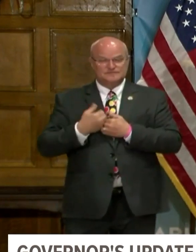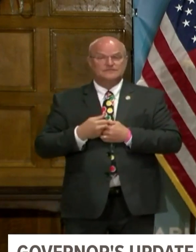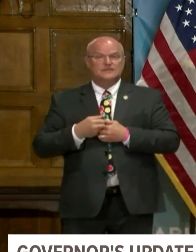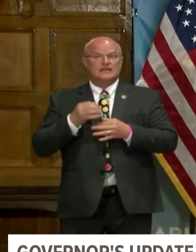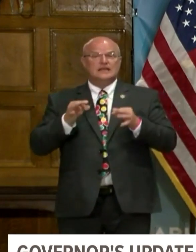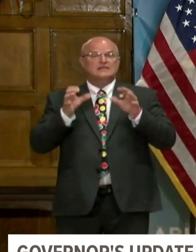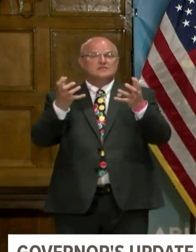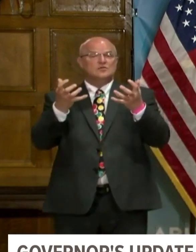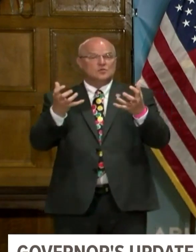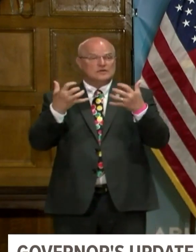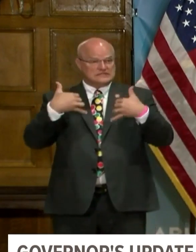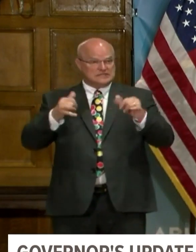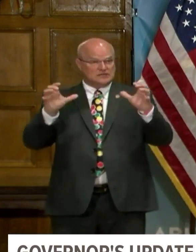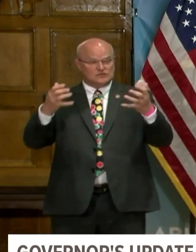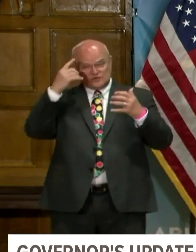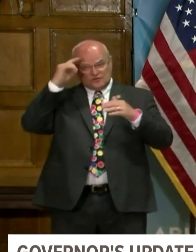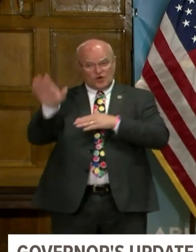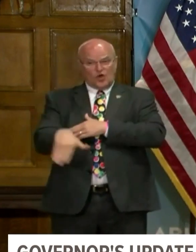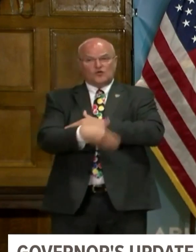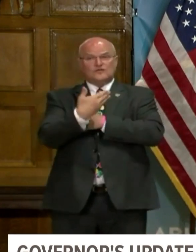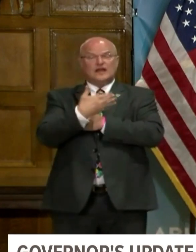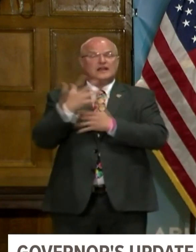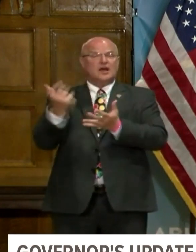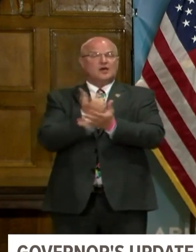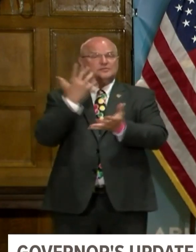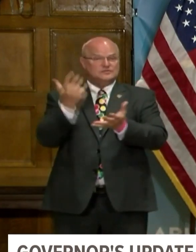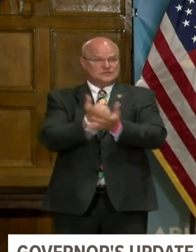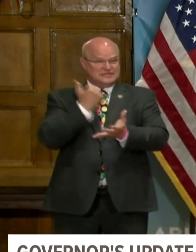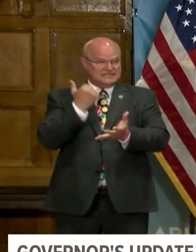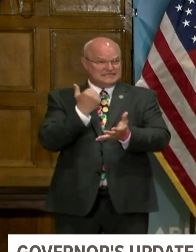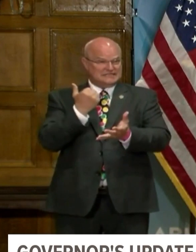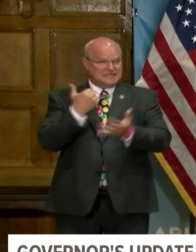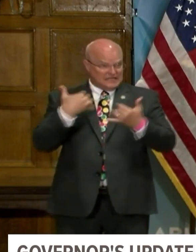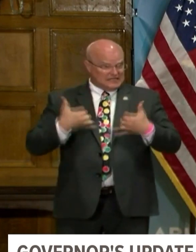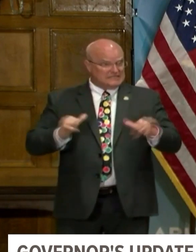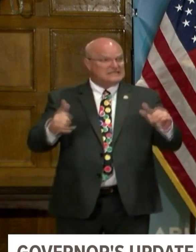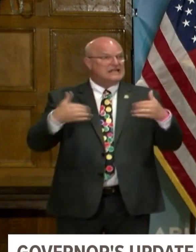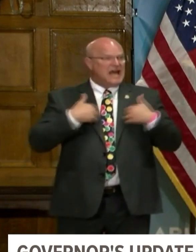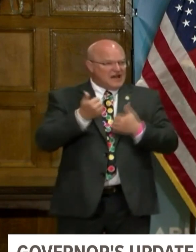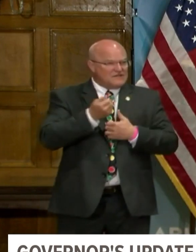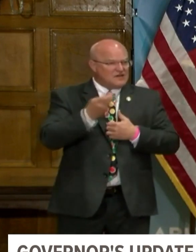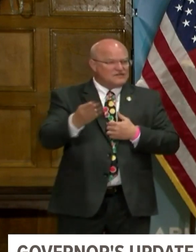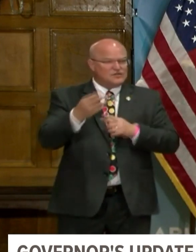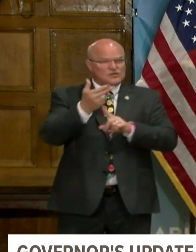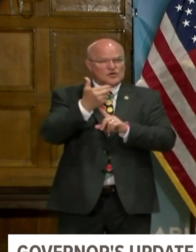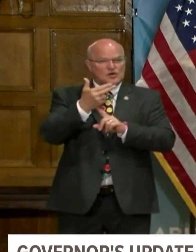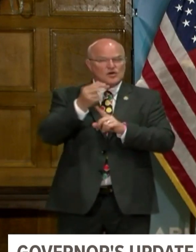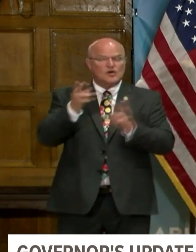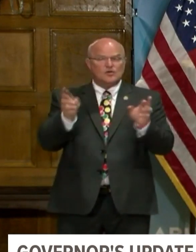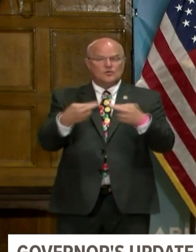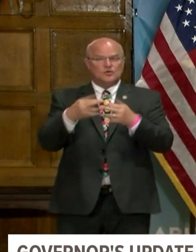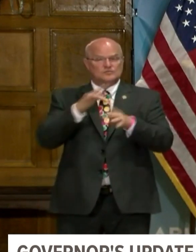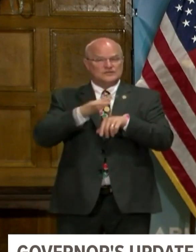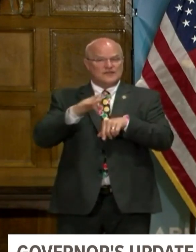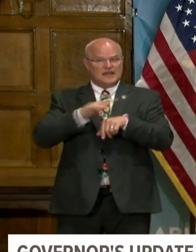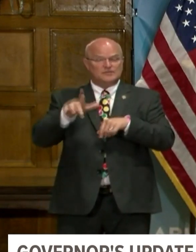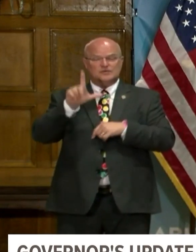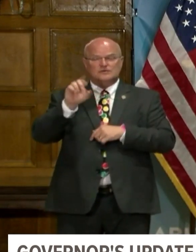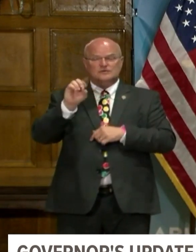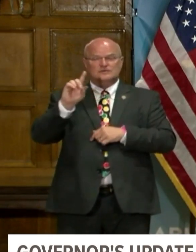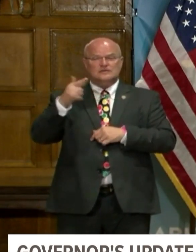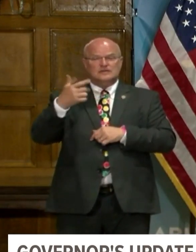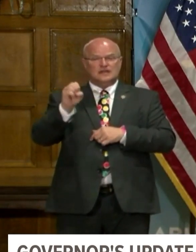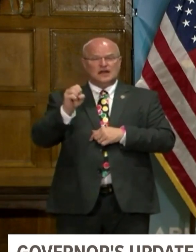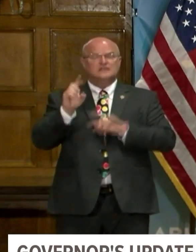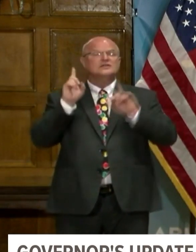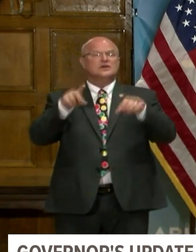you're still looking for overnight opportunities, we still have a few lodge rooms available, so I encourage you to